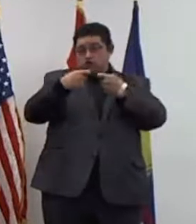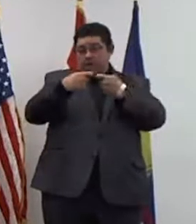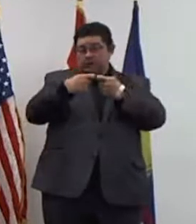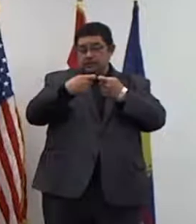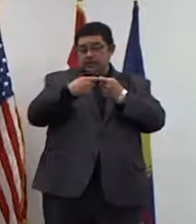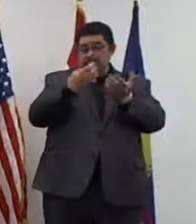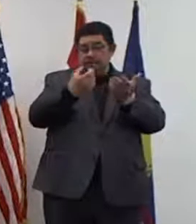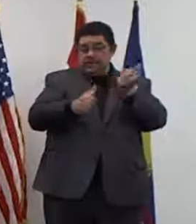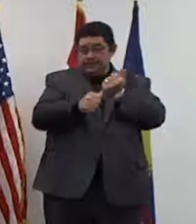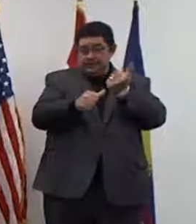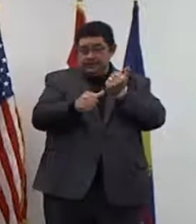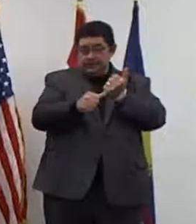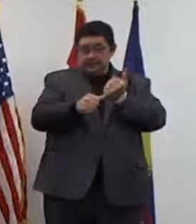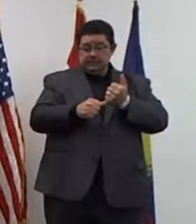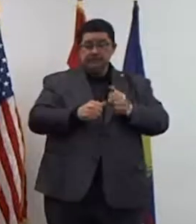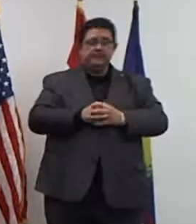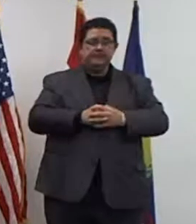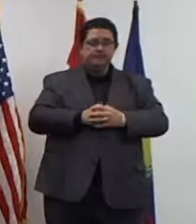homelessness prevention,